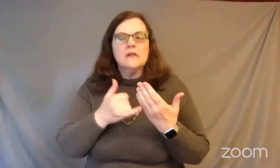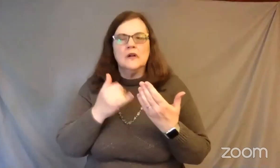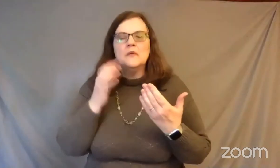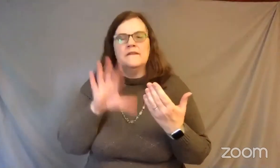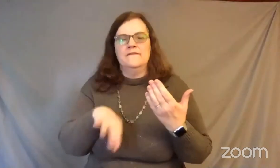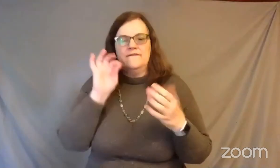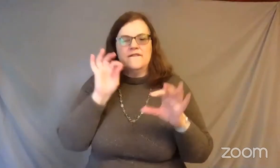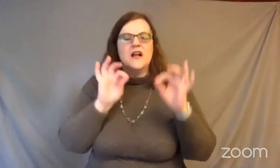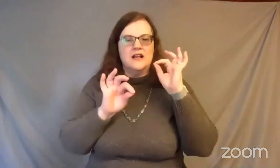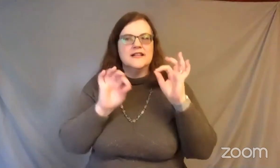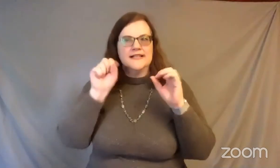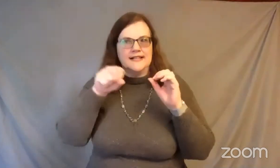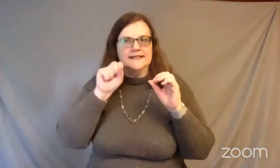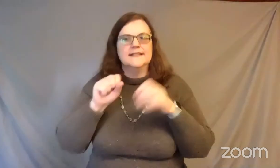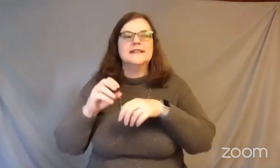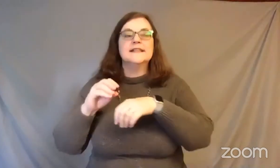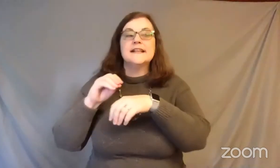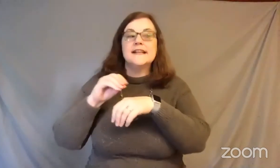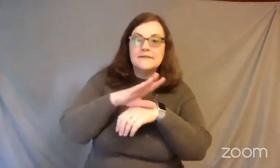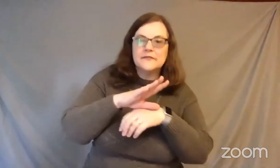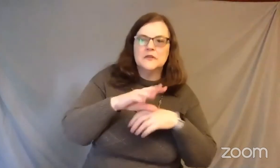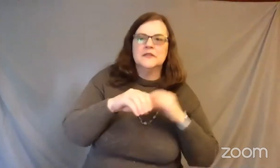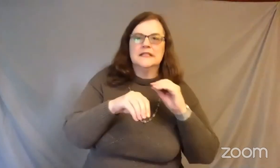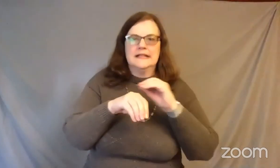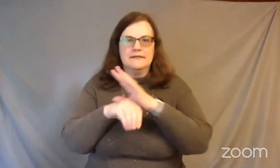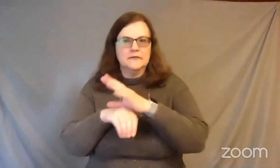sign language or from the sign language into the spoken language.